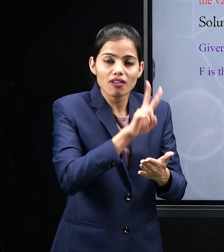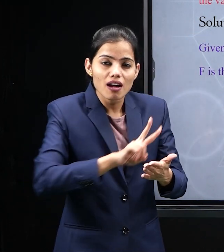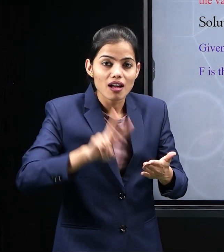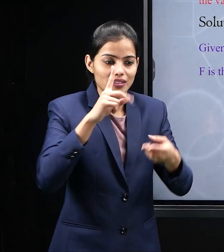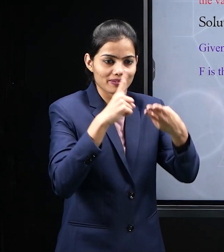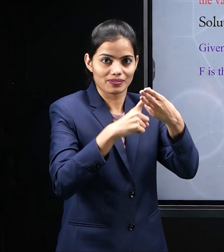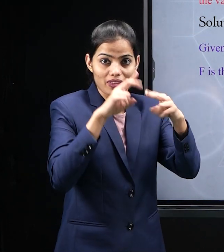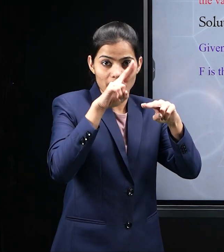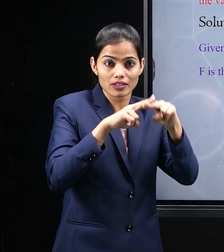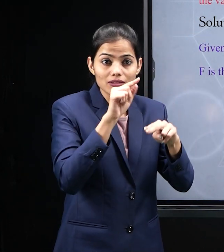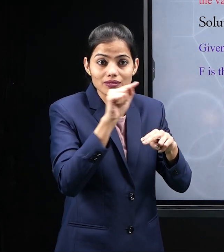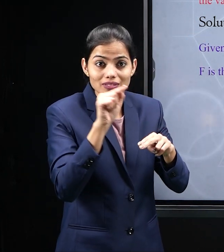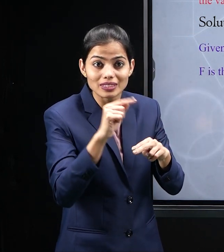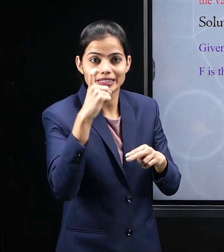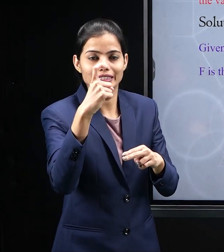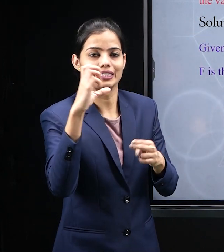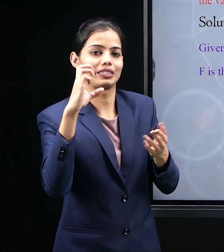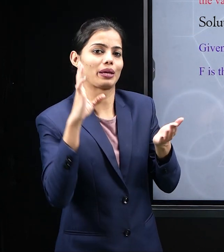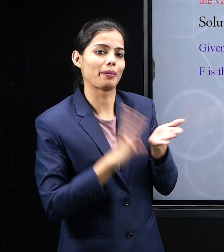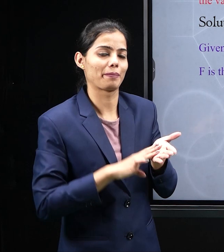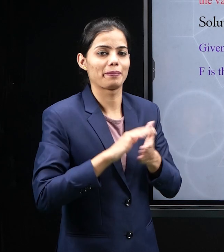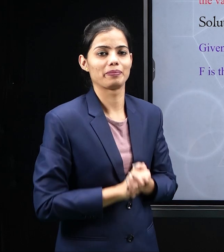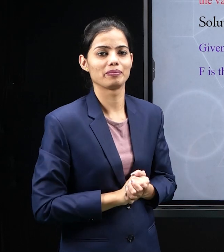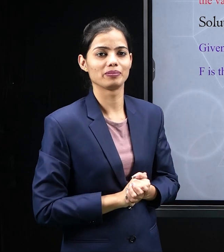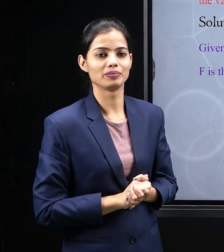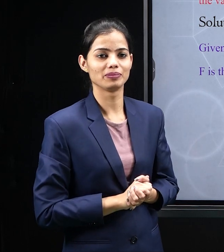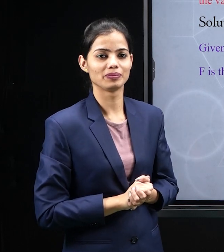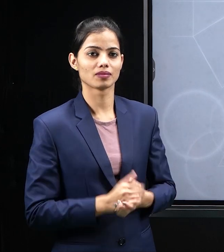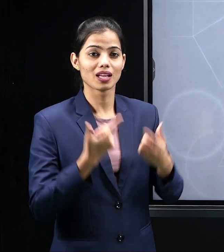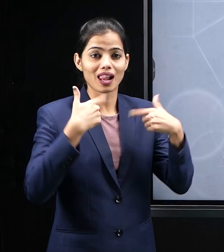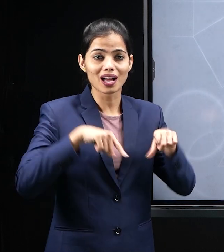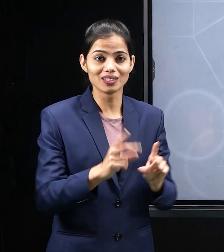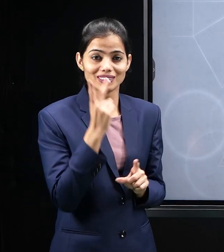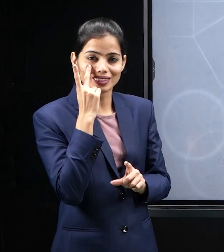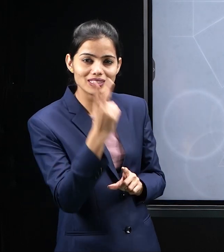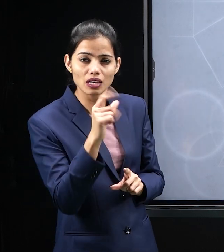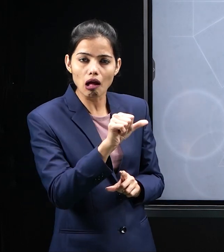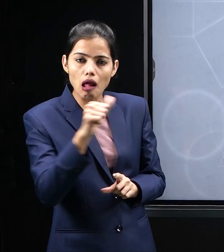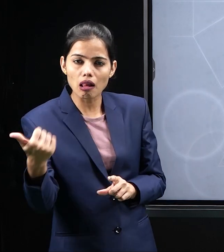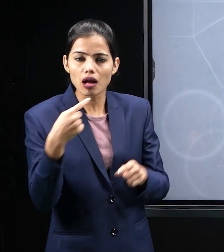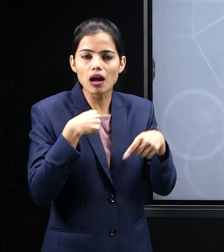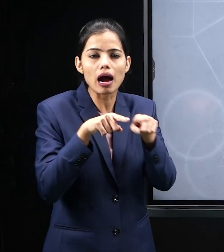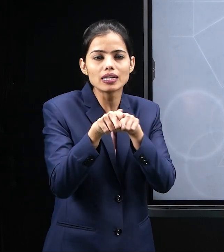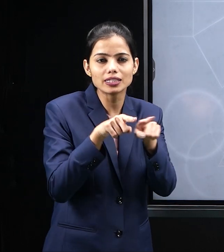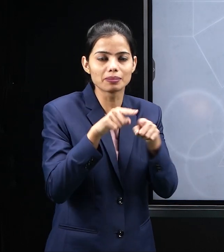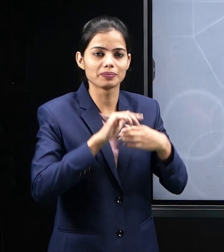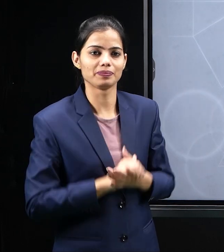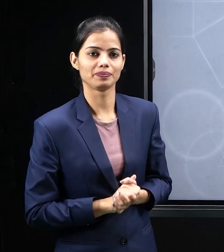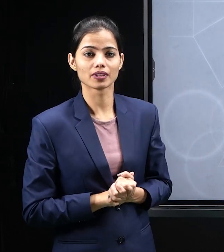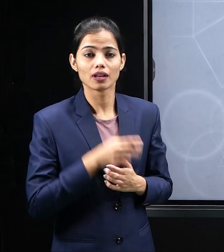Therefore, the value of EF is equal to 7 centimeter. Let us see another example.